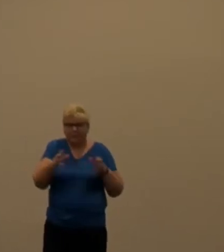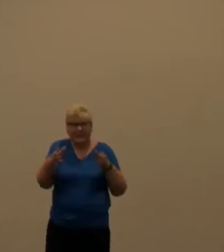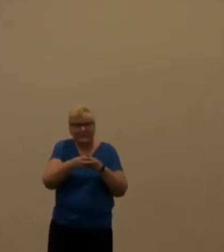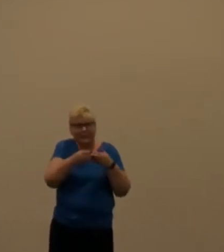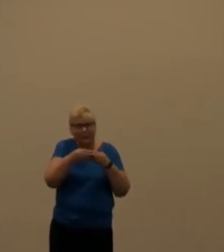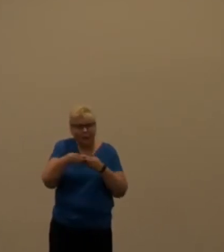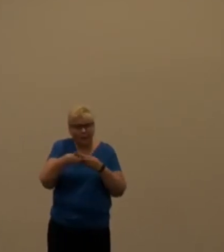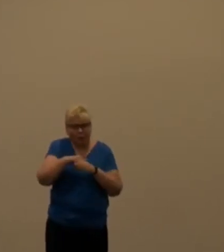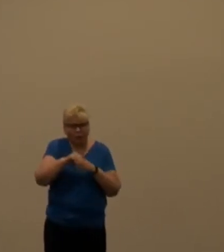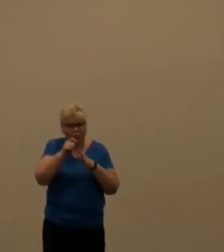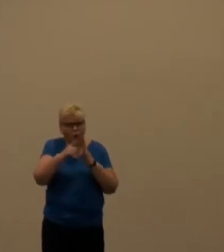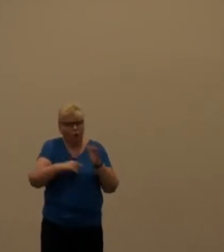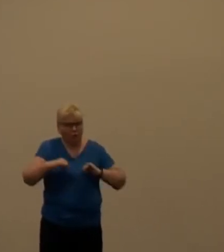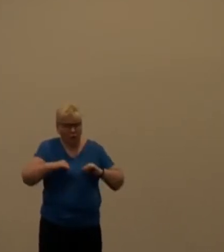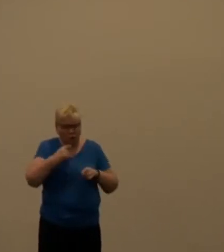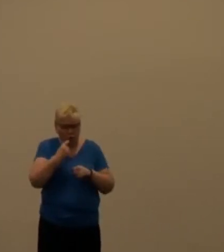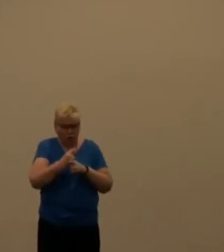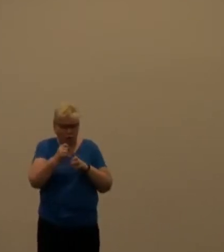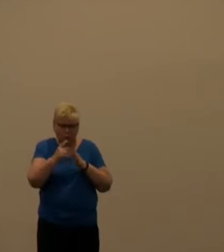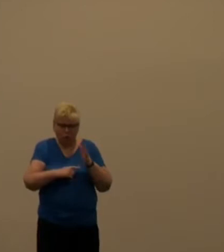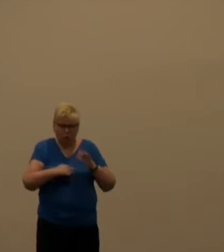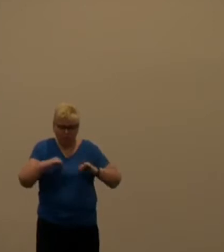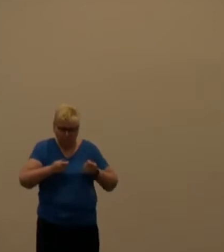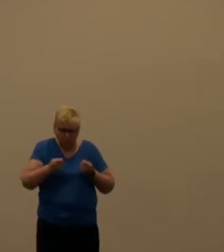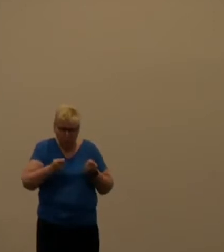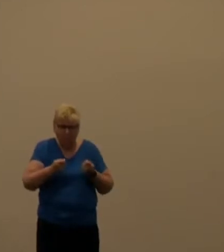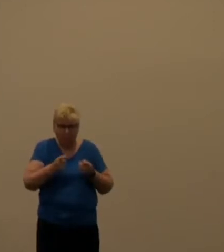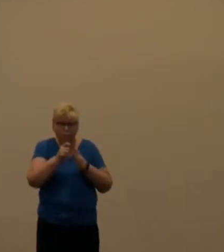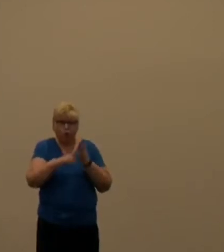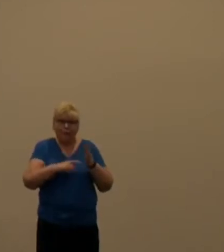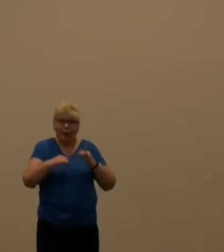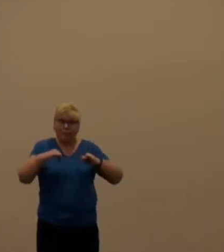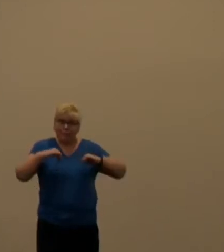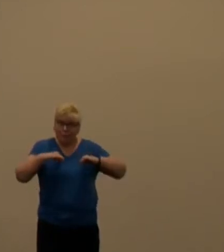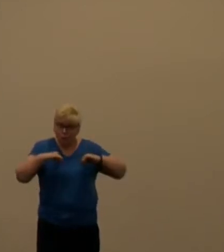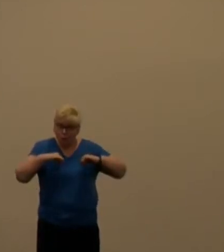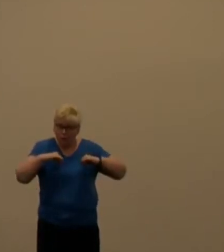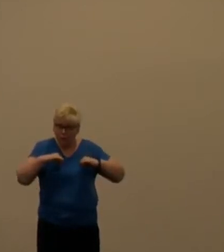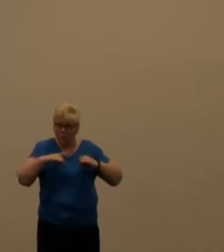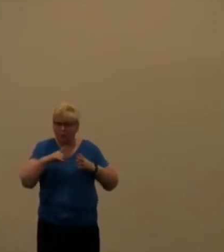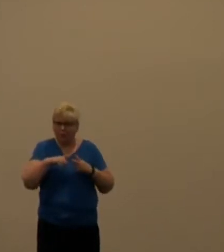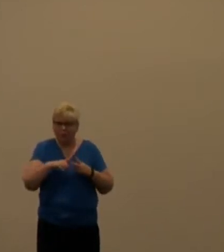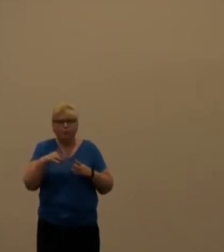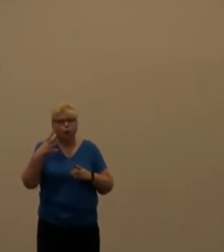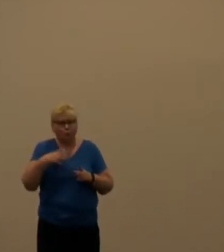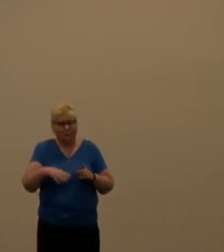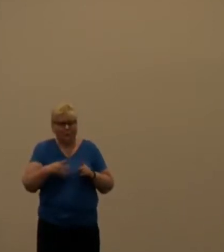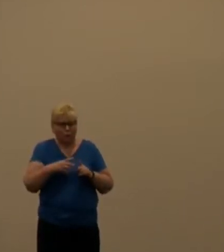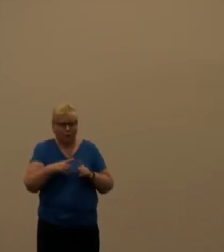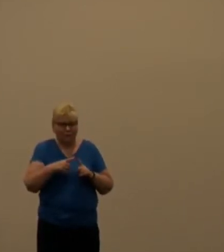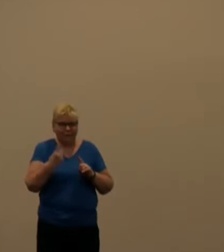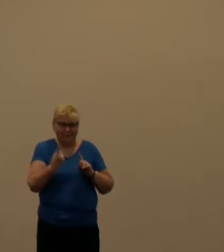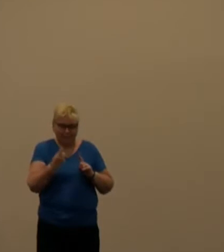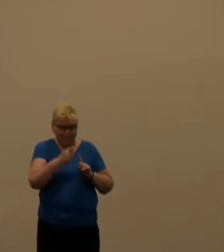project manager. Now I talked a lot about project management, project managers, but you need just a person who